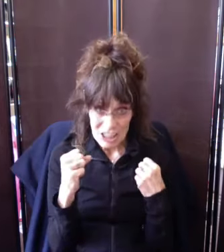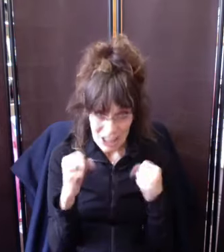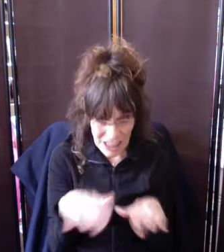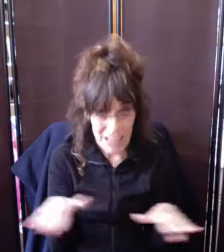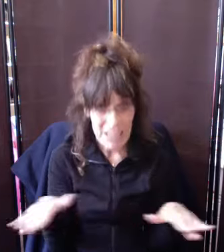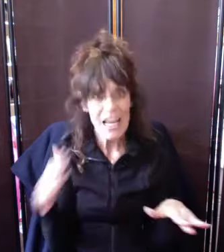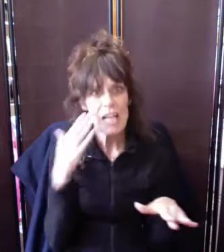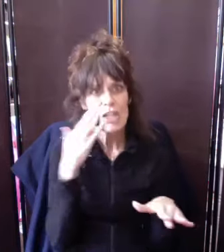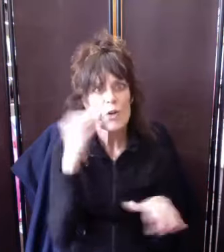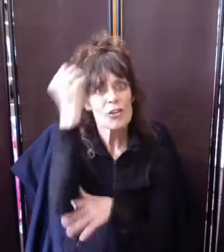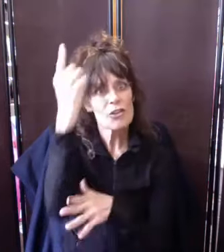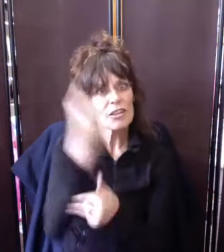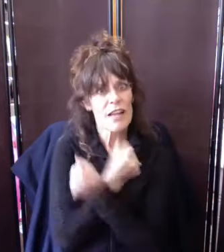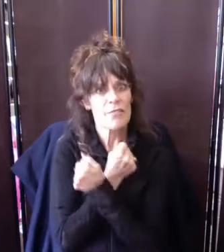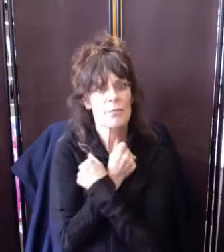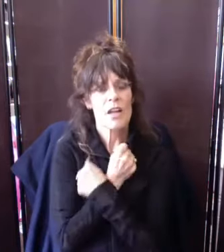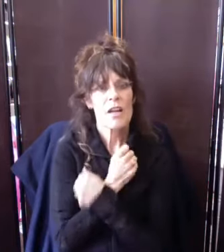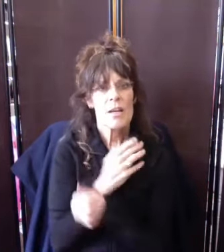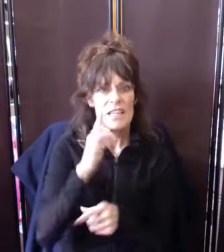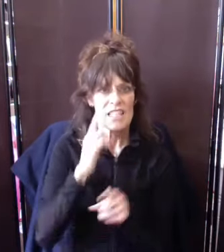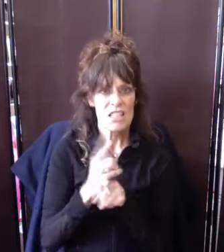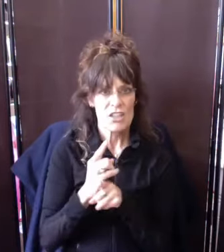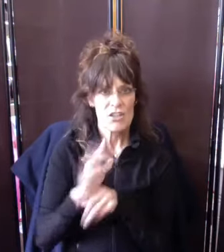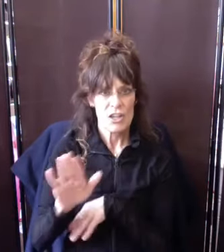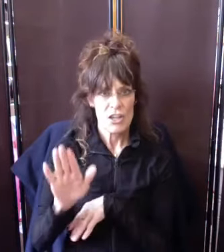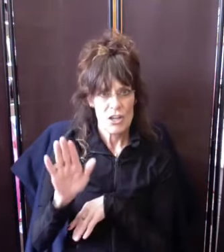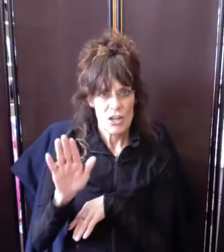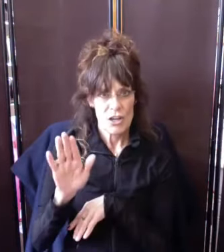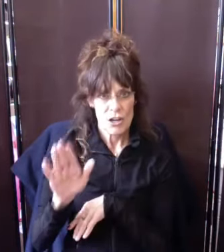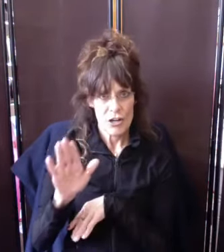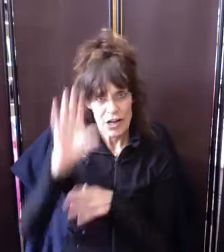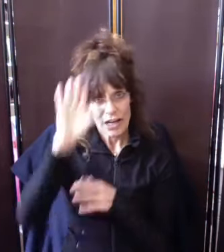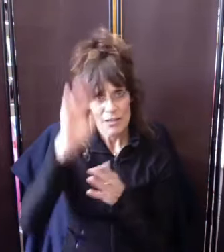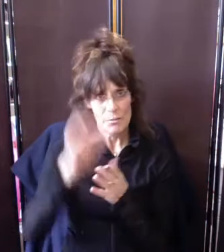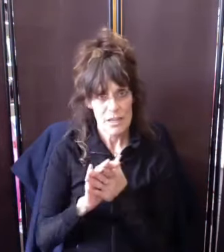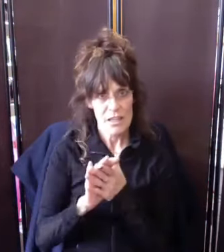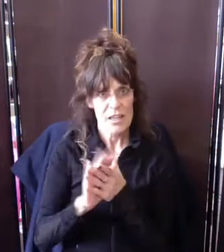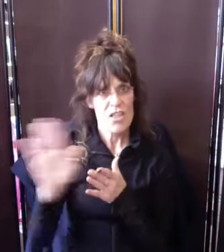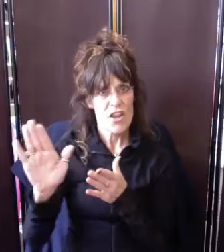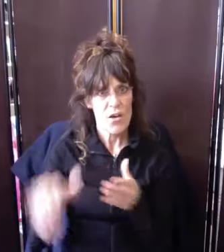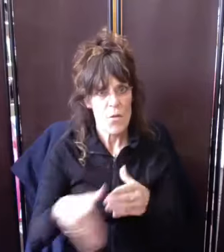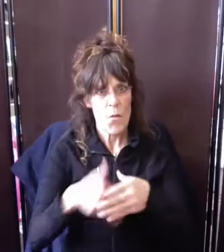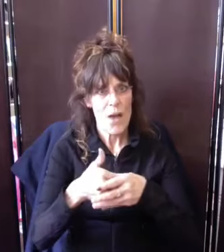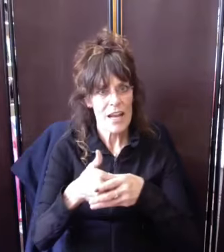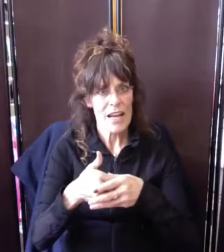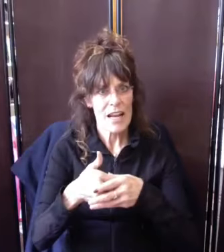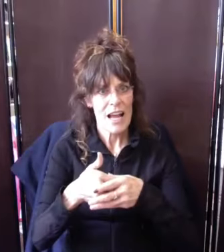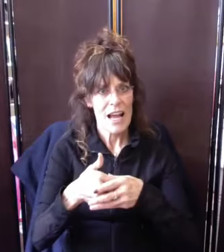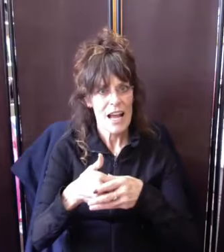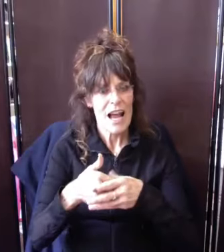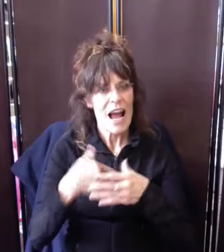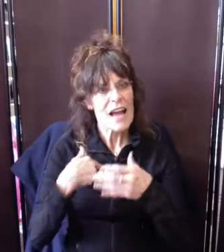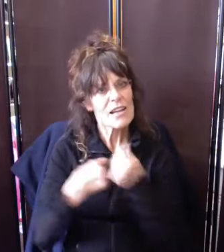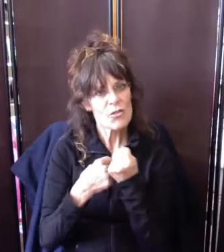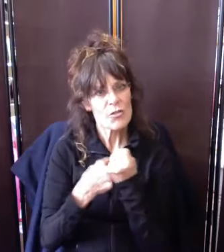up for my sister and her boyfriend, now husband, in their wedding because I was able to do inventory, because I